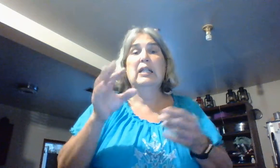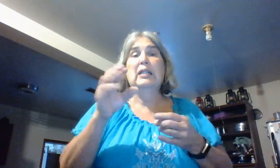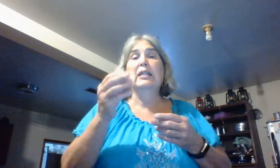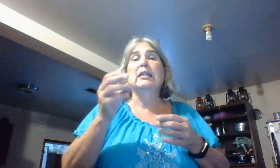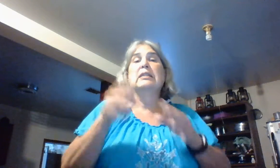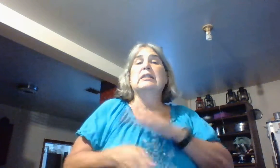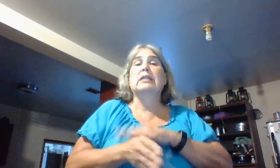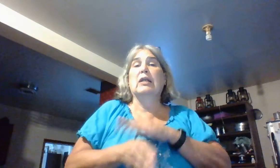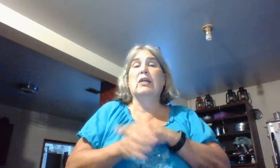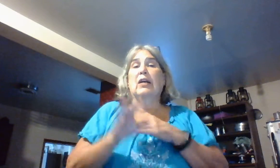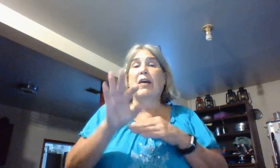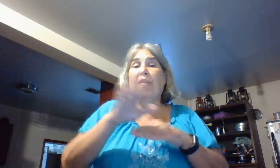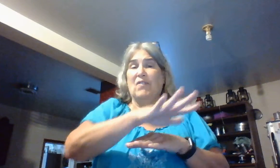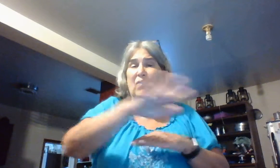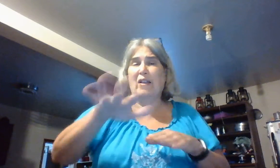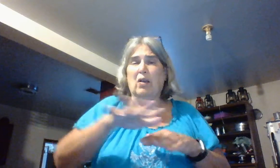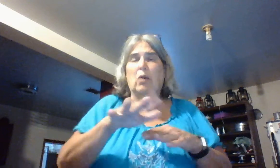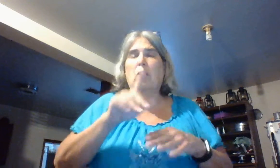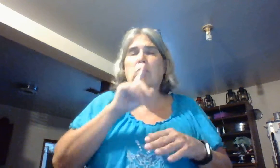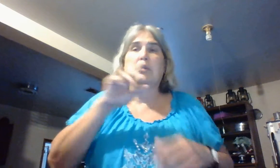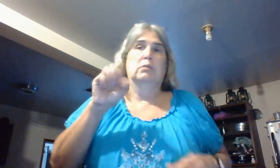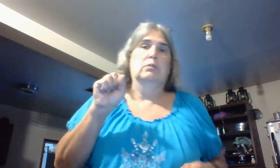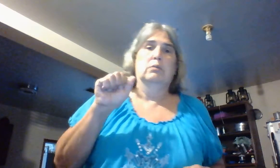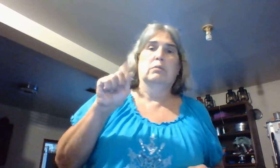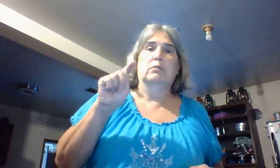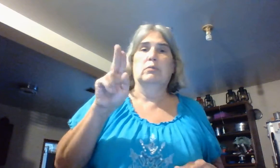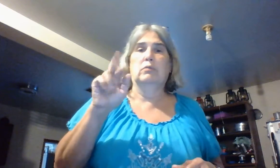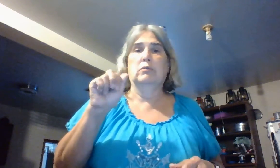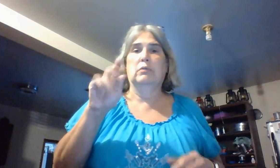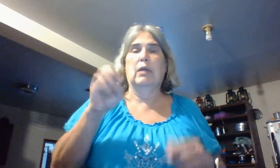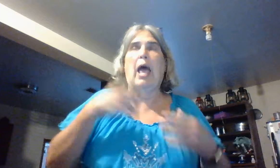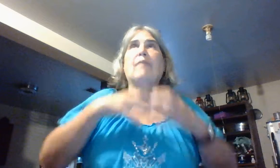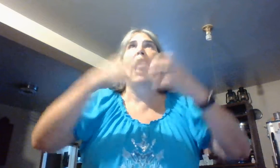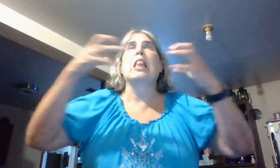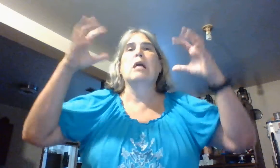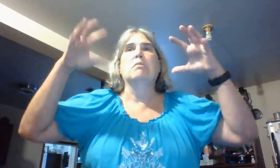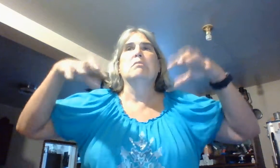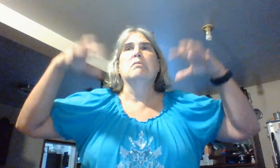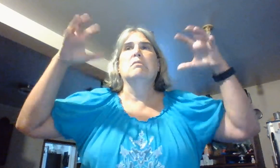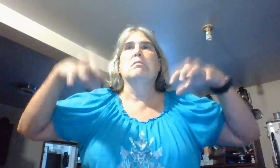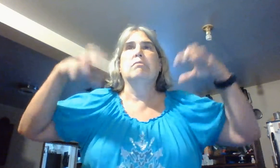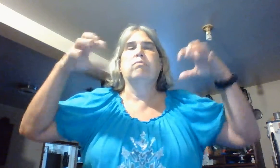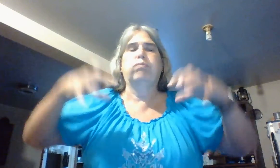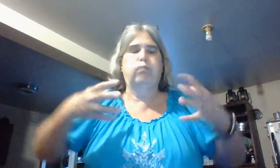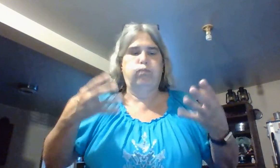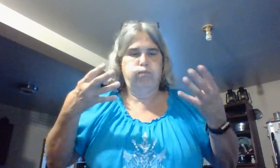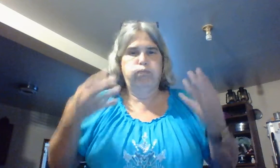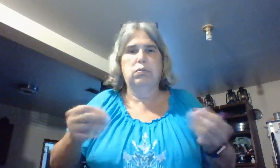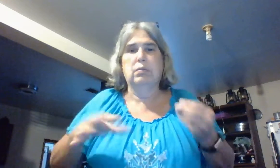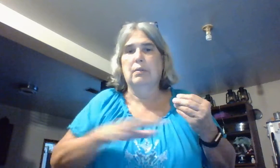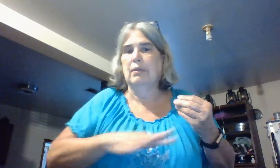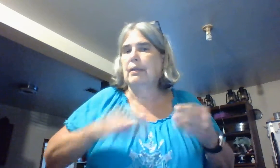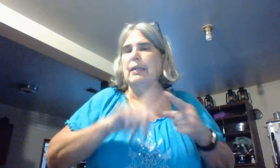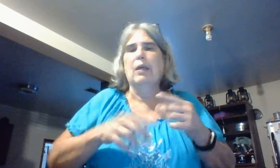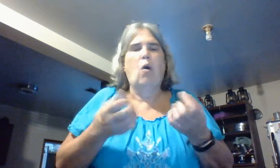so much rain for an extended period of time that it couldn't hold any more water. If ground gets to the point where it's